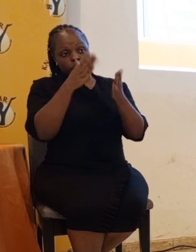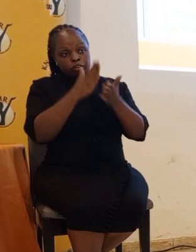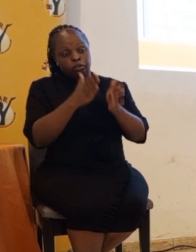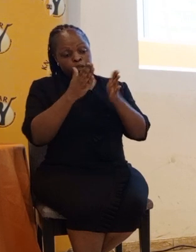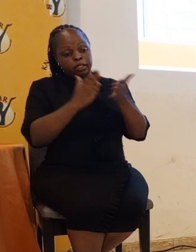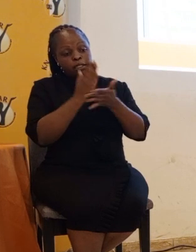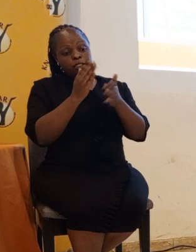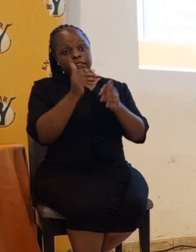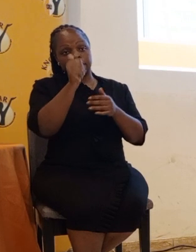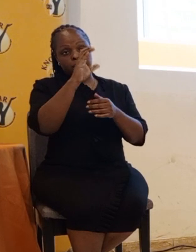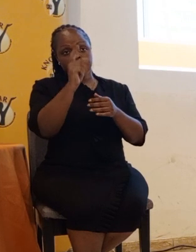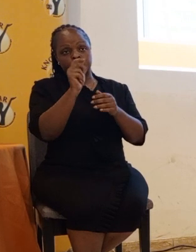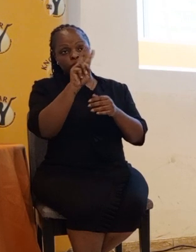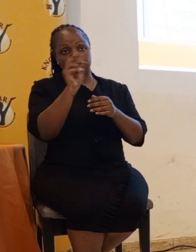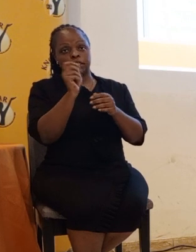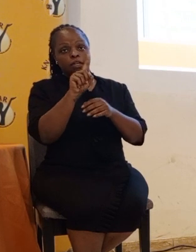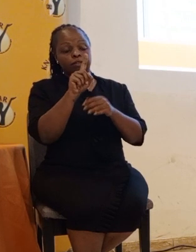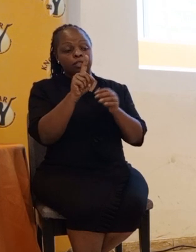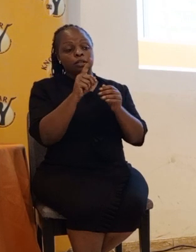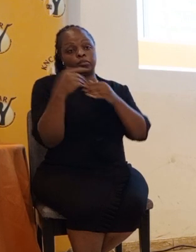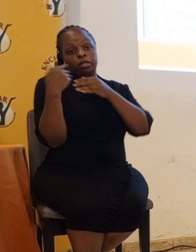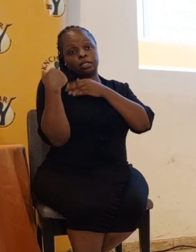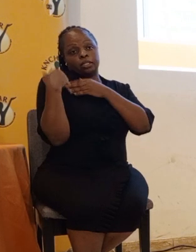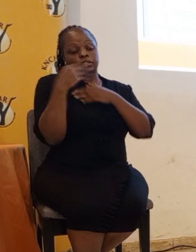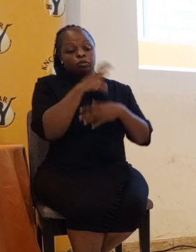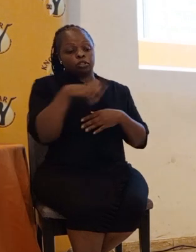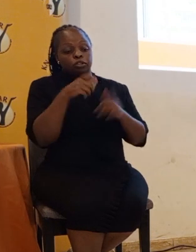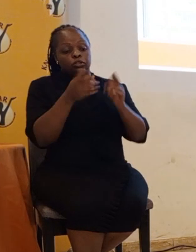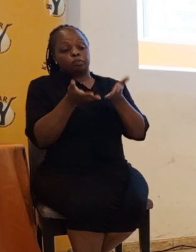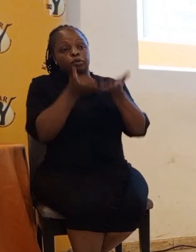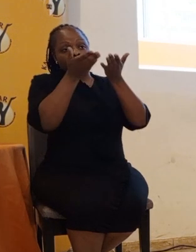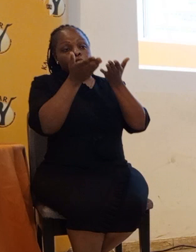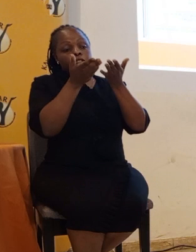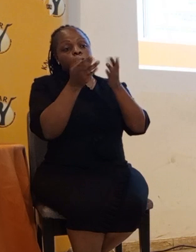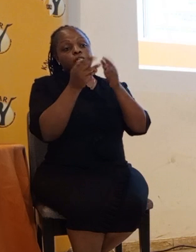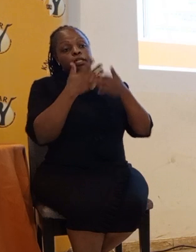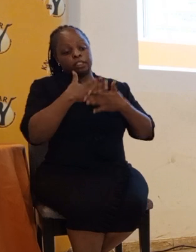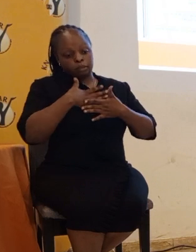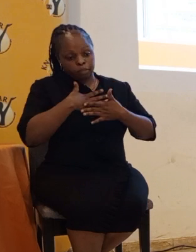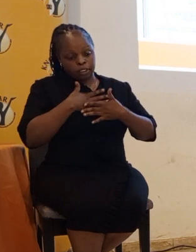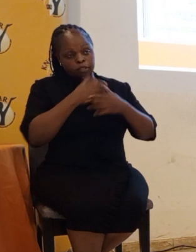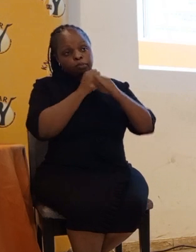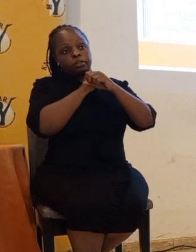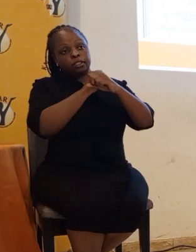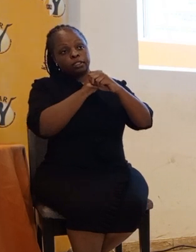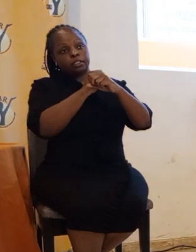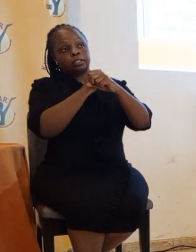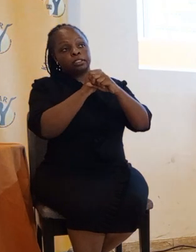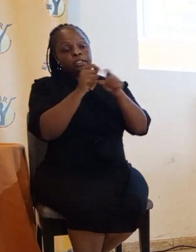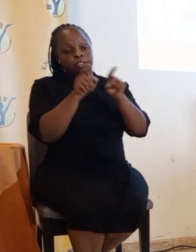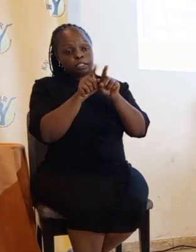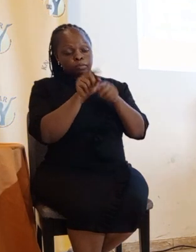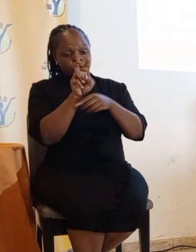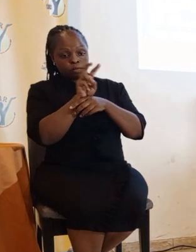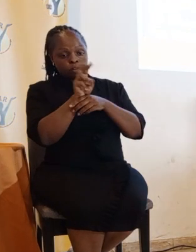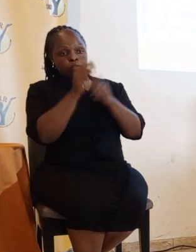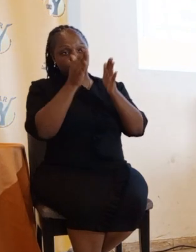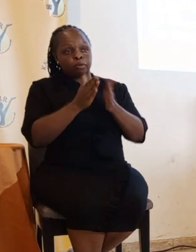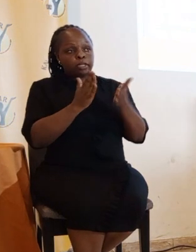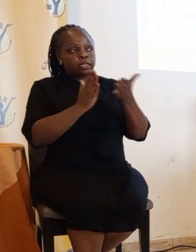Act 2011 mandates the Commission to promote the respect, protection, and observance of